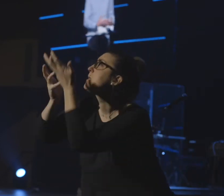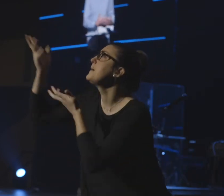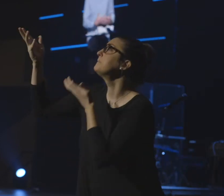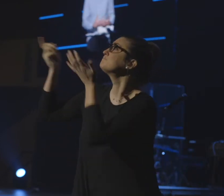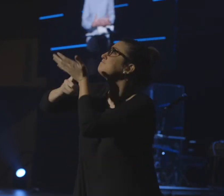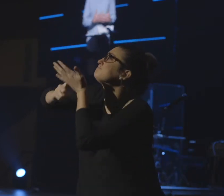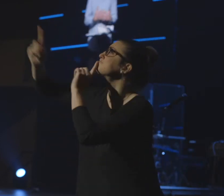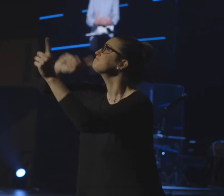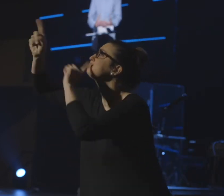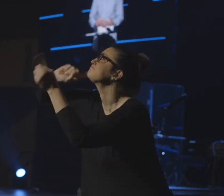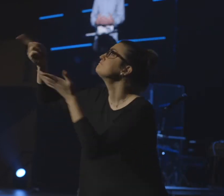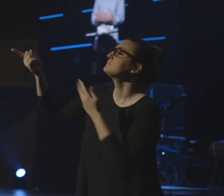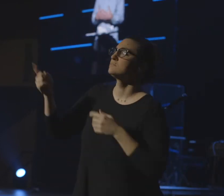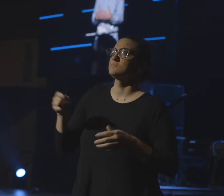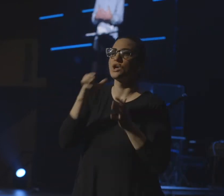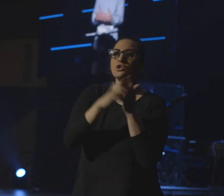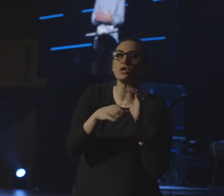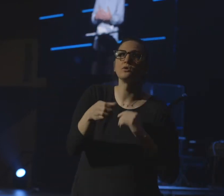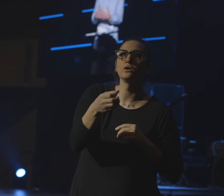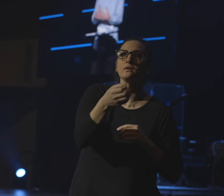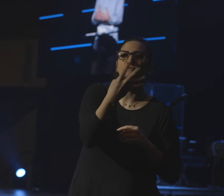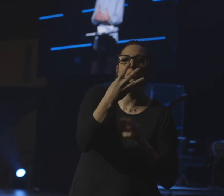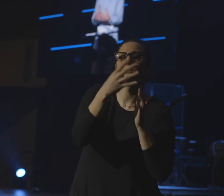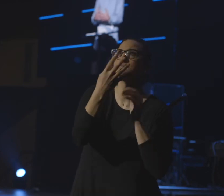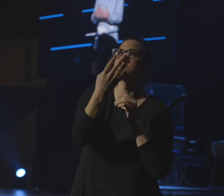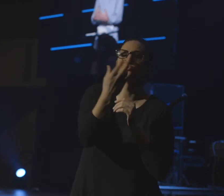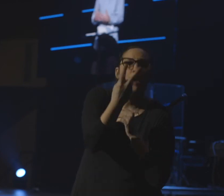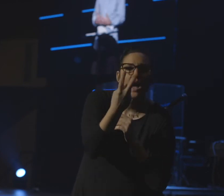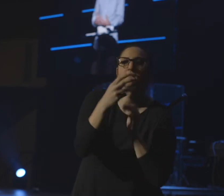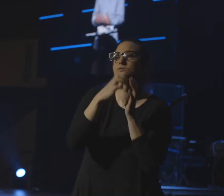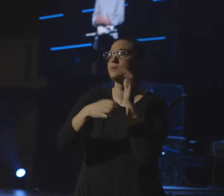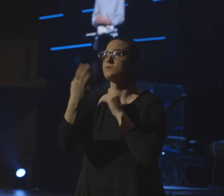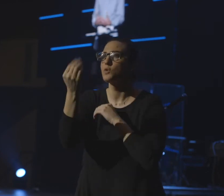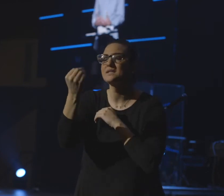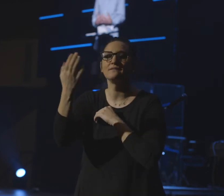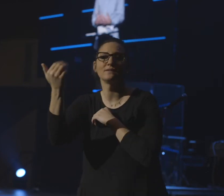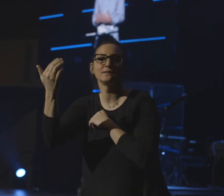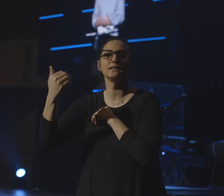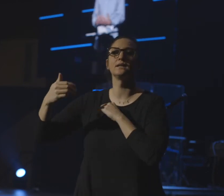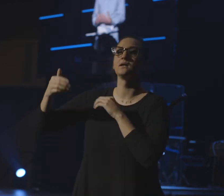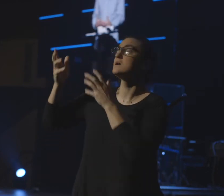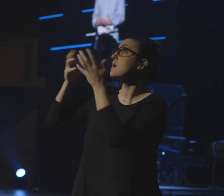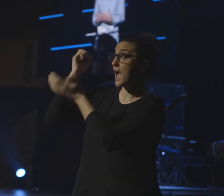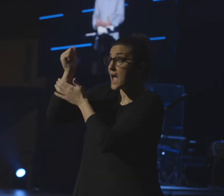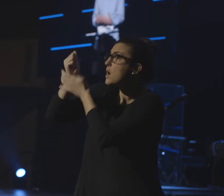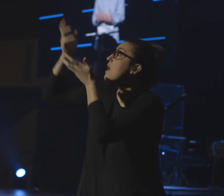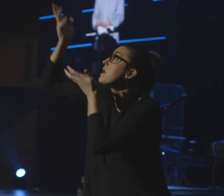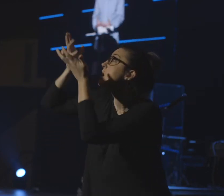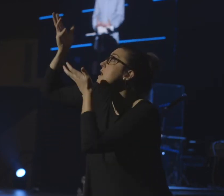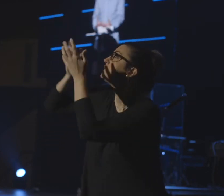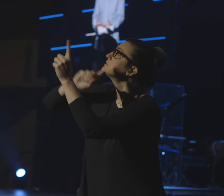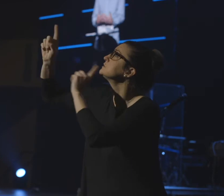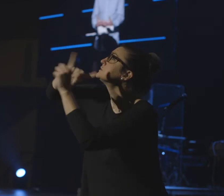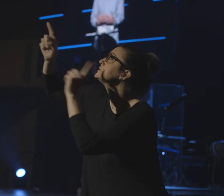conversations, Genesis 12, Genesis 14, excuse me, 15. We looked at it last Sunday. God and Abraham having a discussion. Sarah, of course, is central